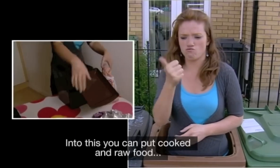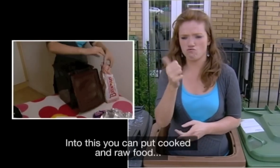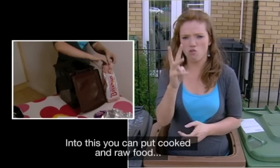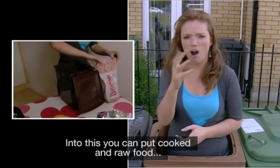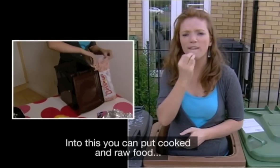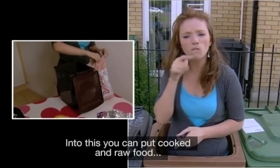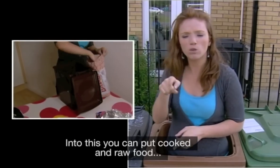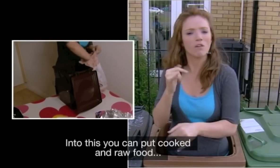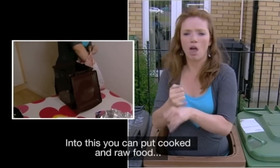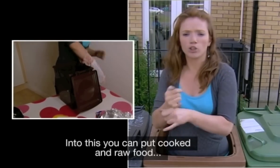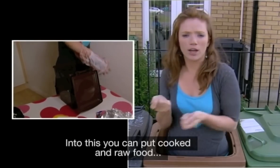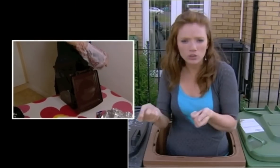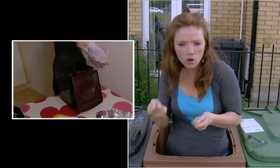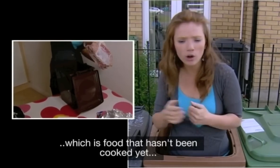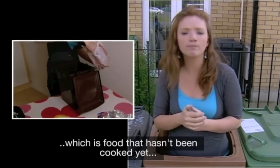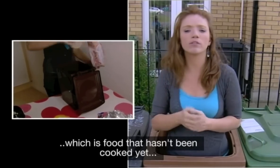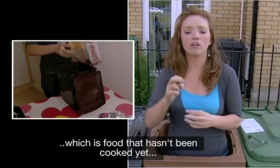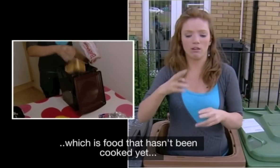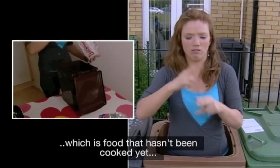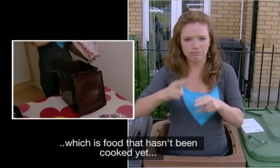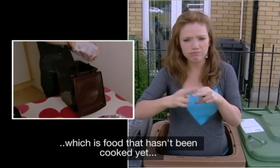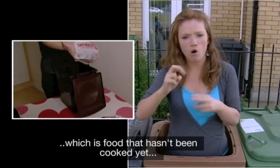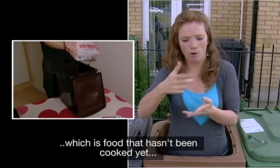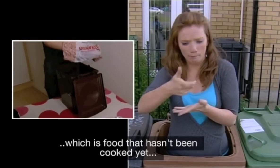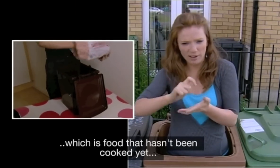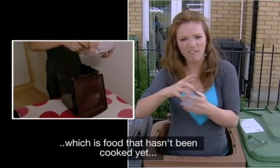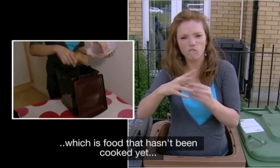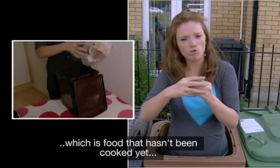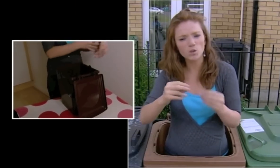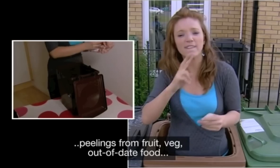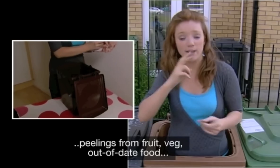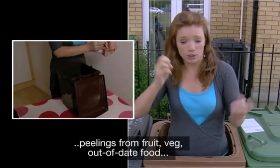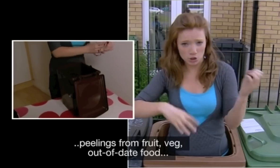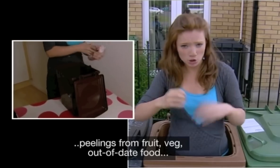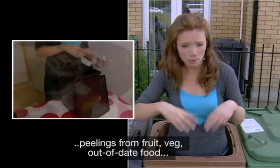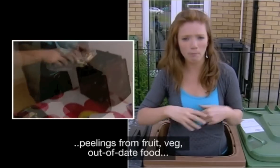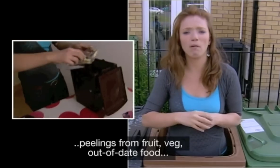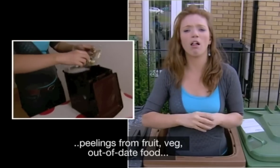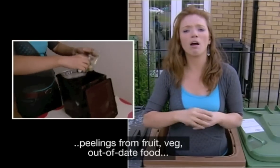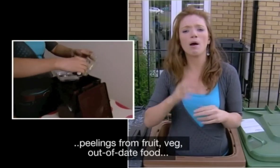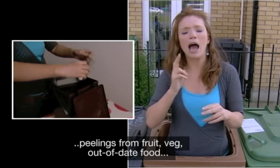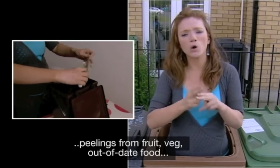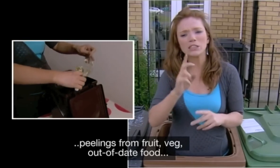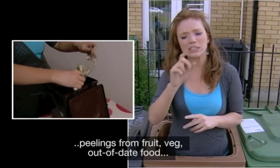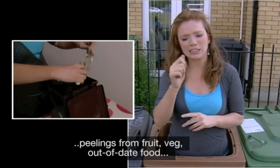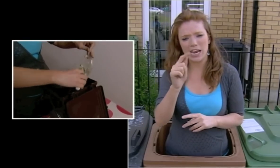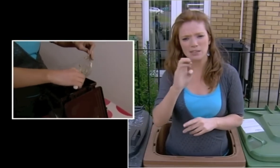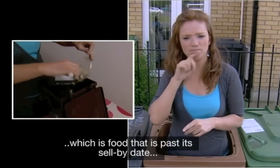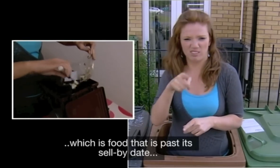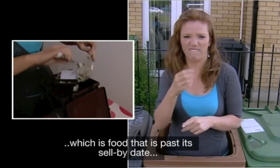raw food, which is food that hasn't been cooked yet, peelings from fruit, veg, out-of-date food, which is food that is